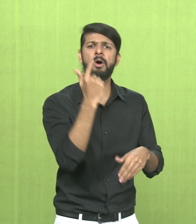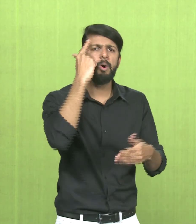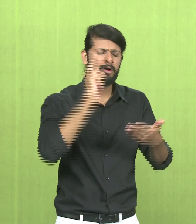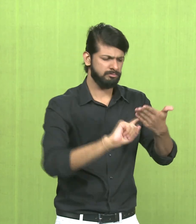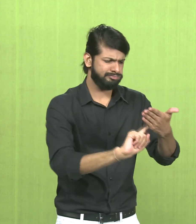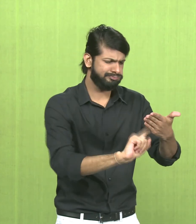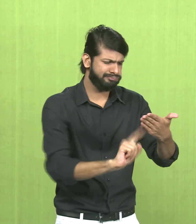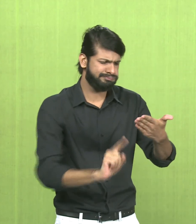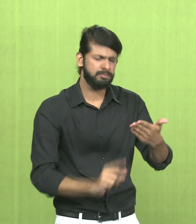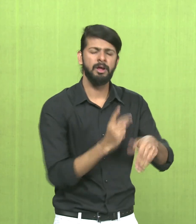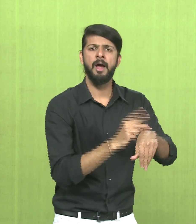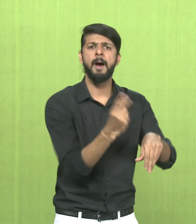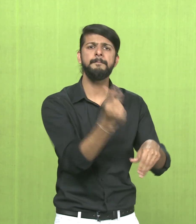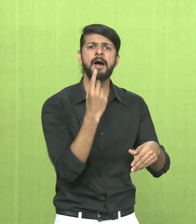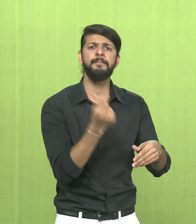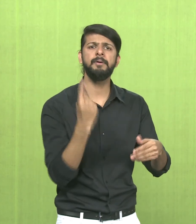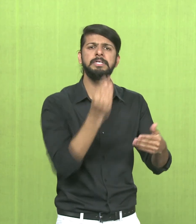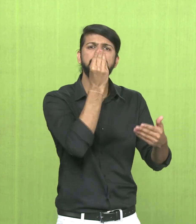work, charcoal